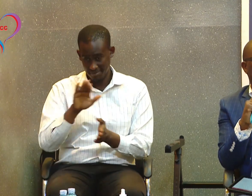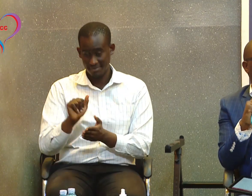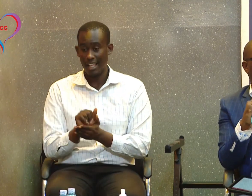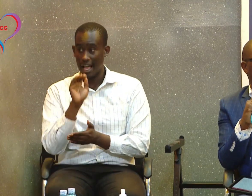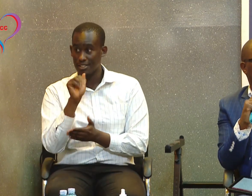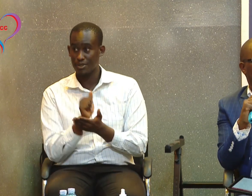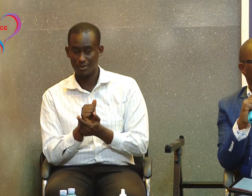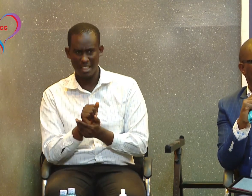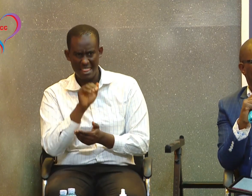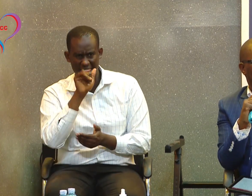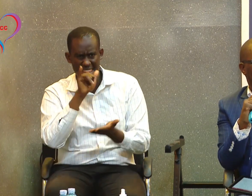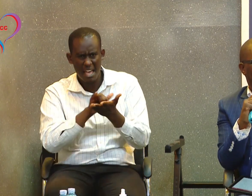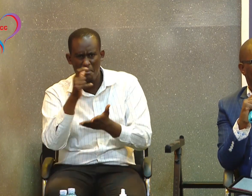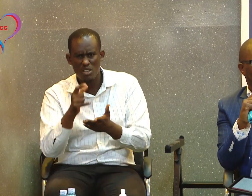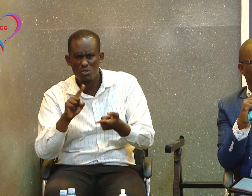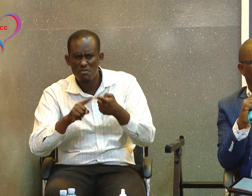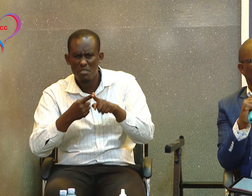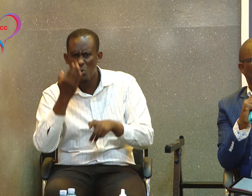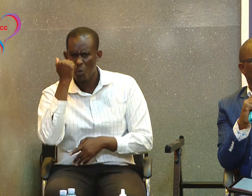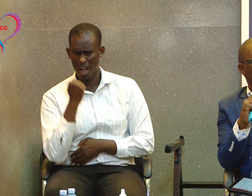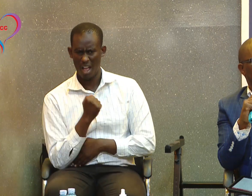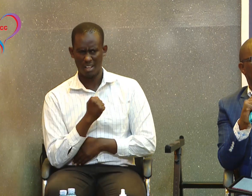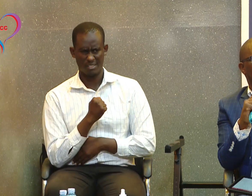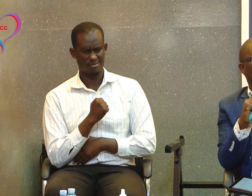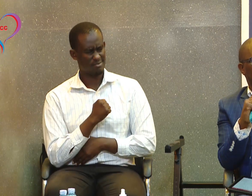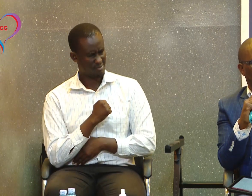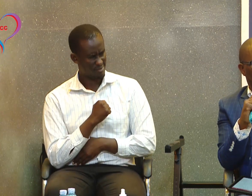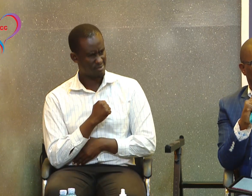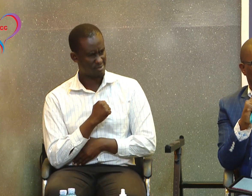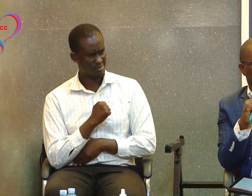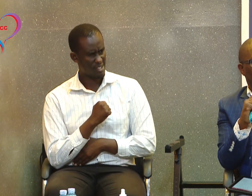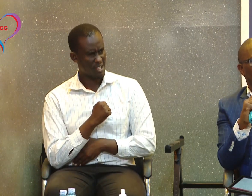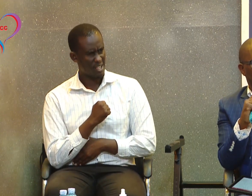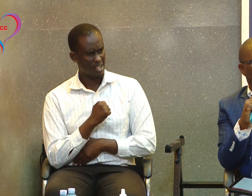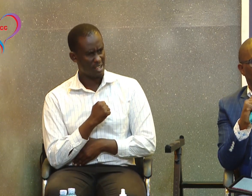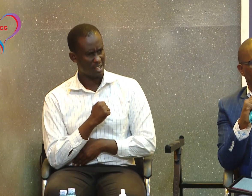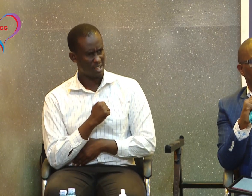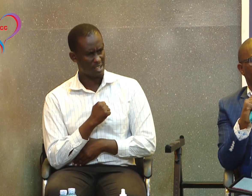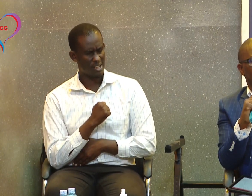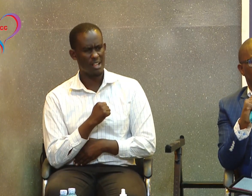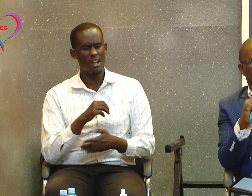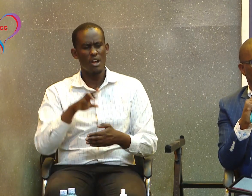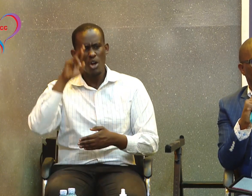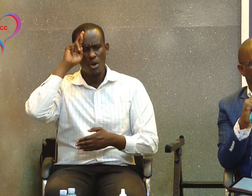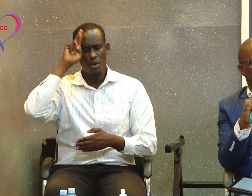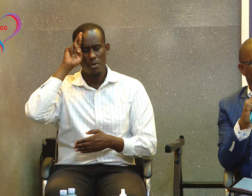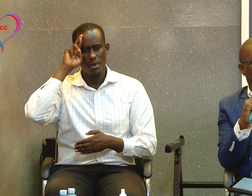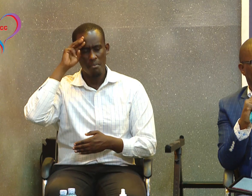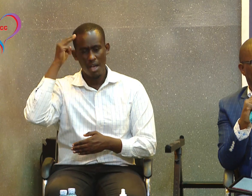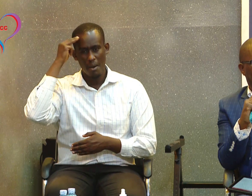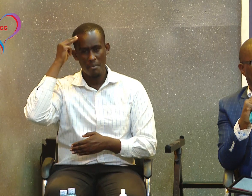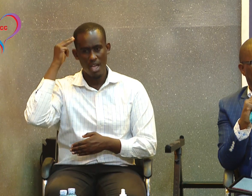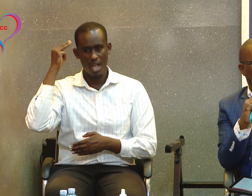your friends? Era gwe mikwano gy'ogironda otya? Do you remember Mary and Martha? Manaye Mary Magdalene and Mary mother of